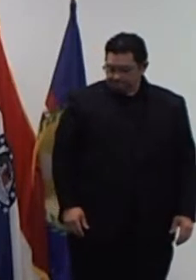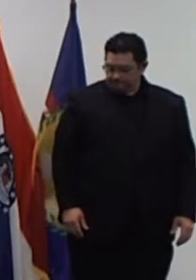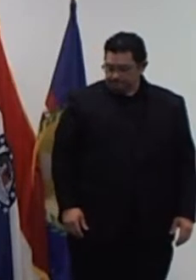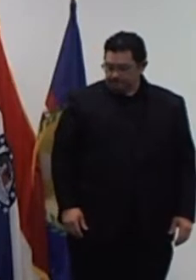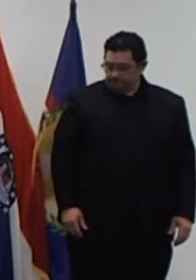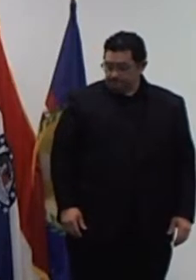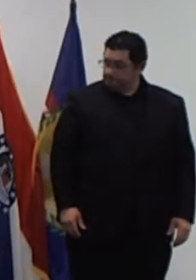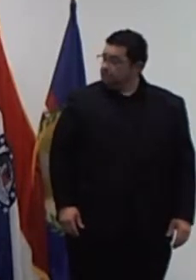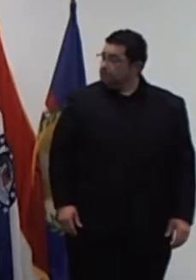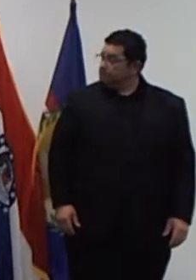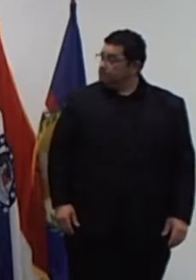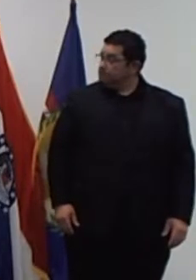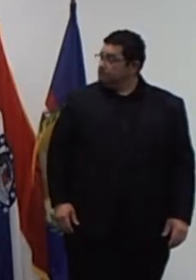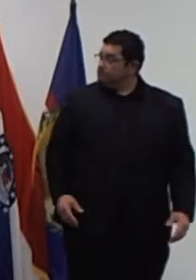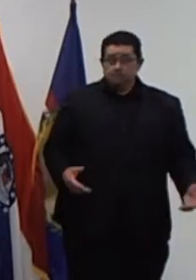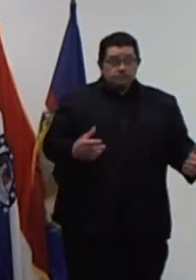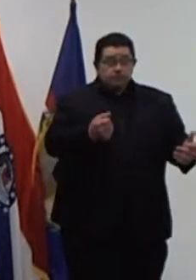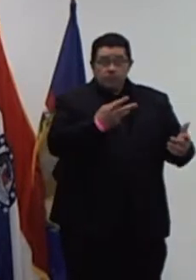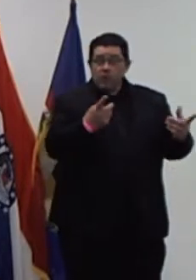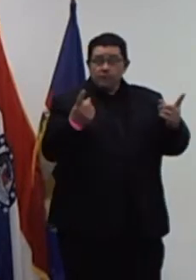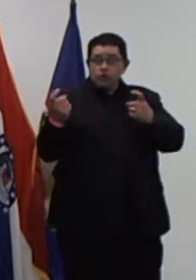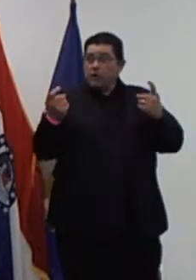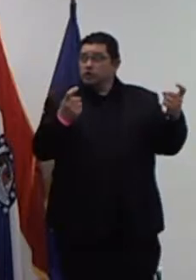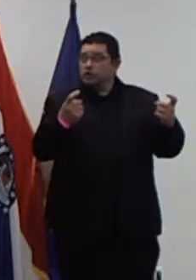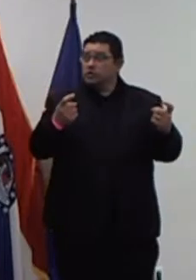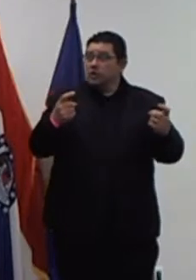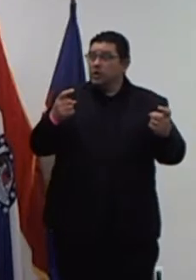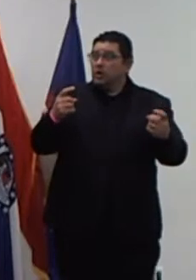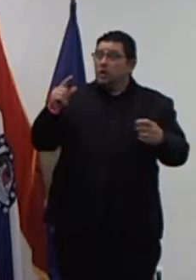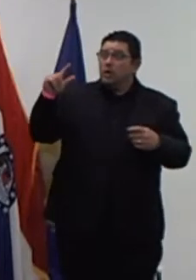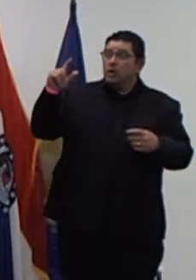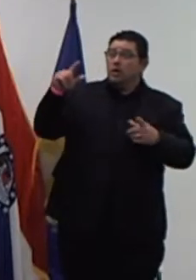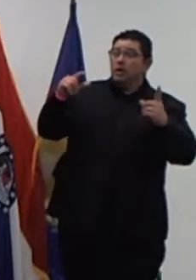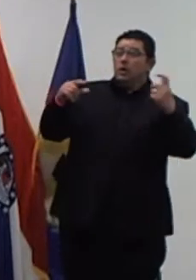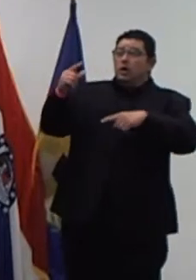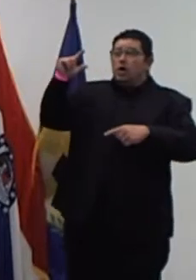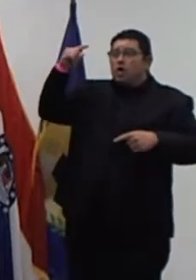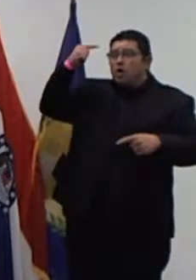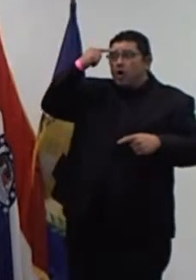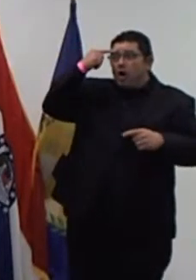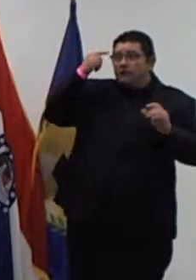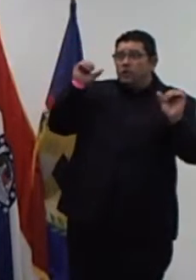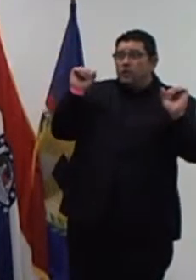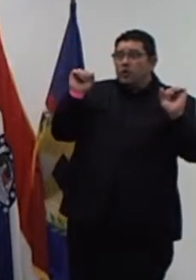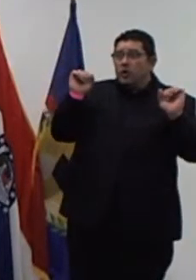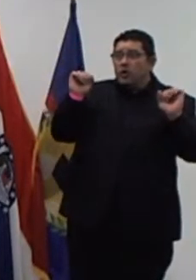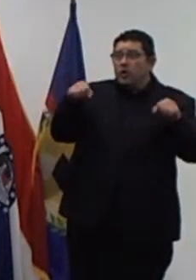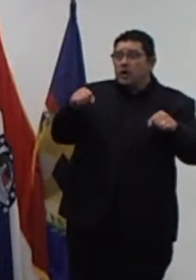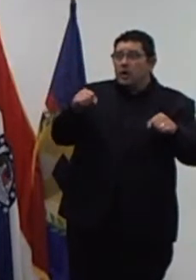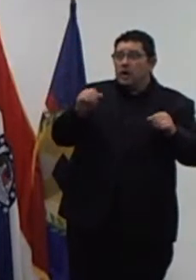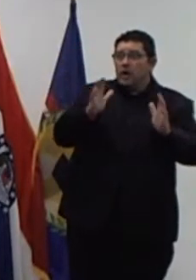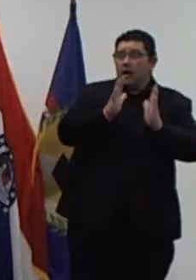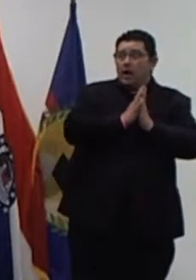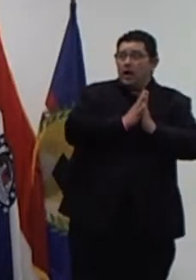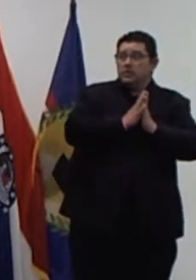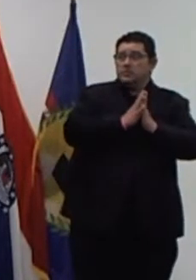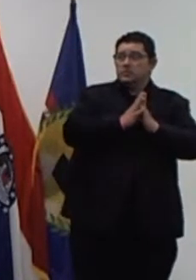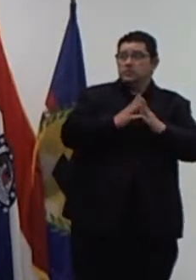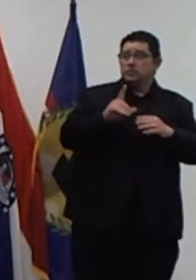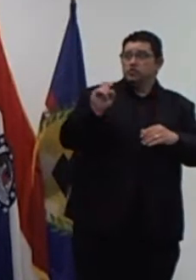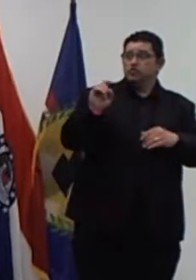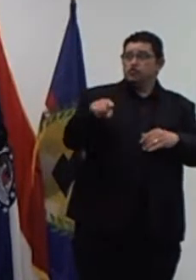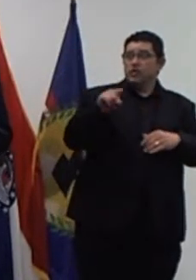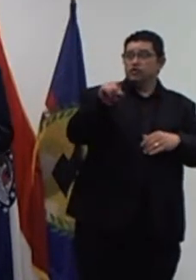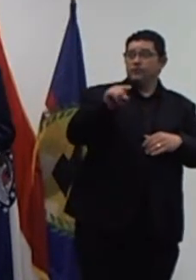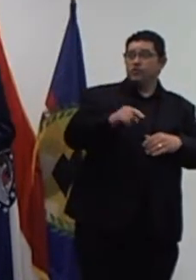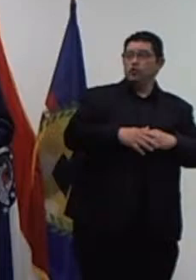We can take a few questions if you like. Governor, can I just ask a question of you just quickly? I didn't